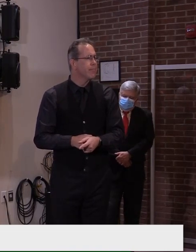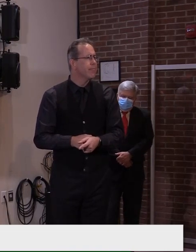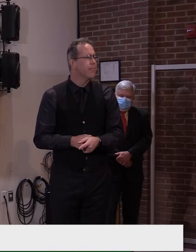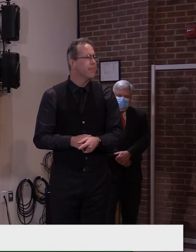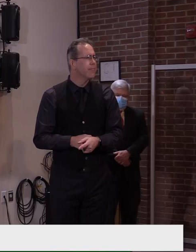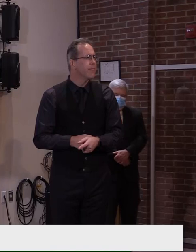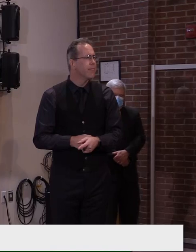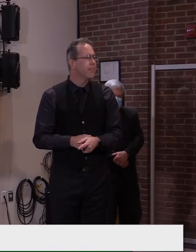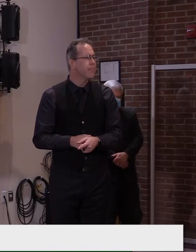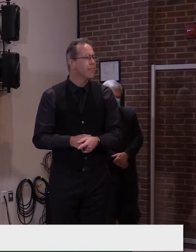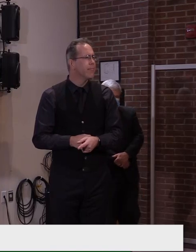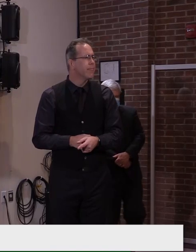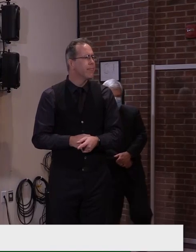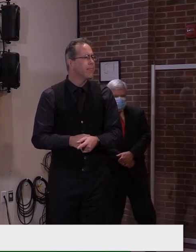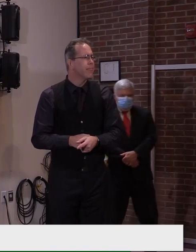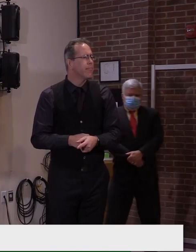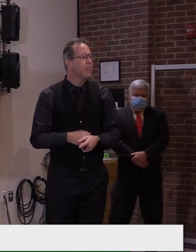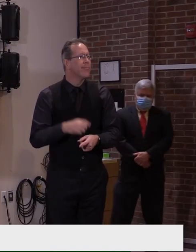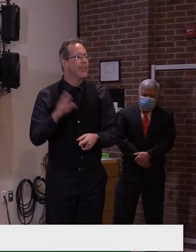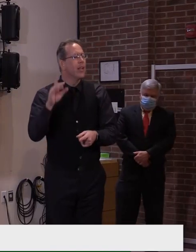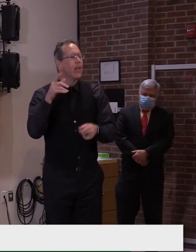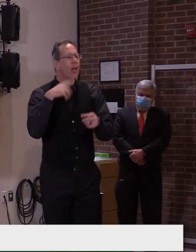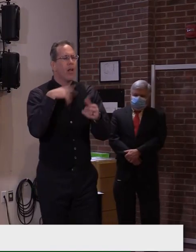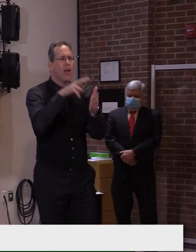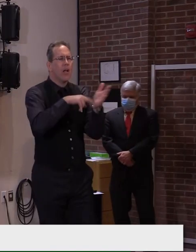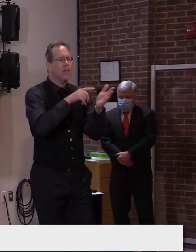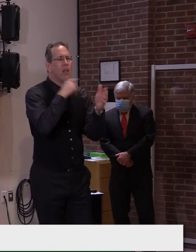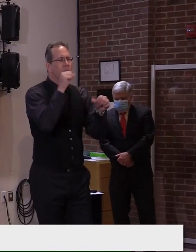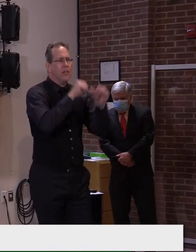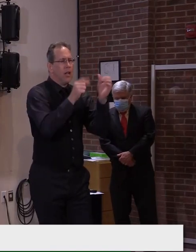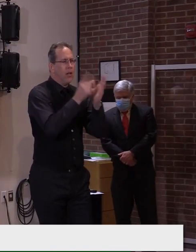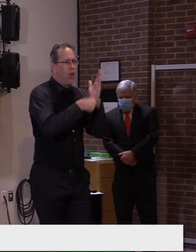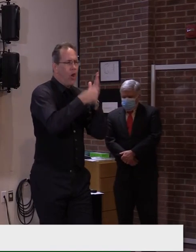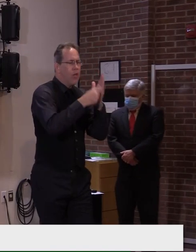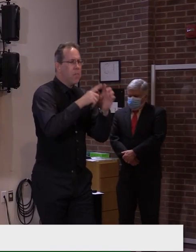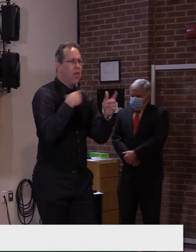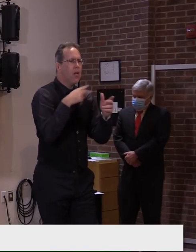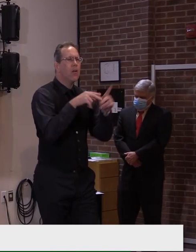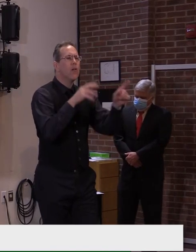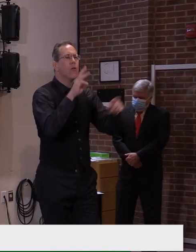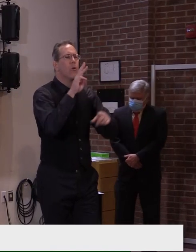that uses multiple parts of the